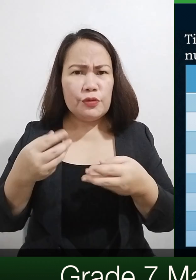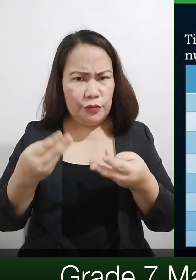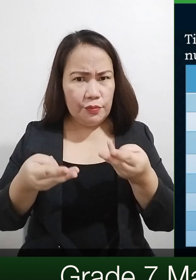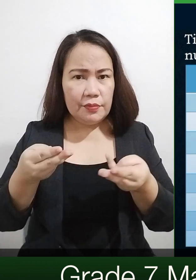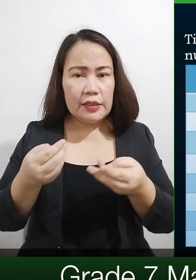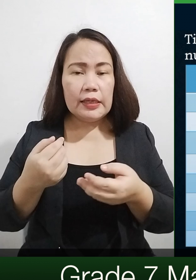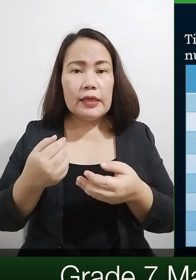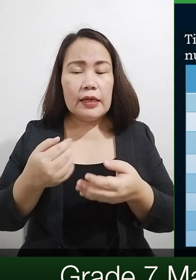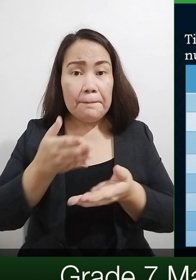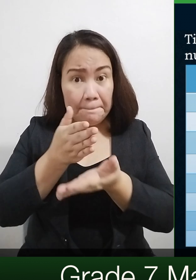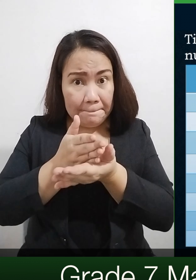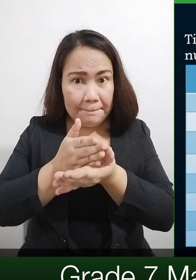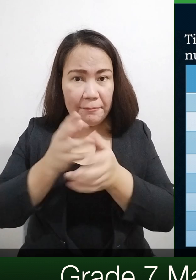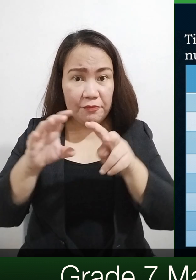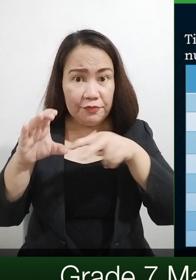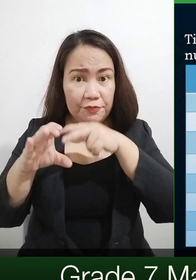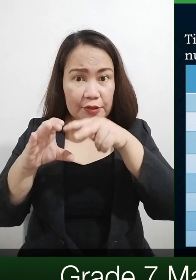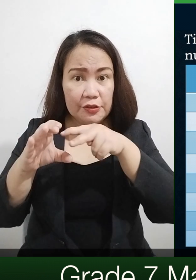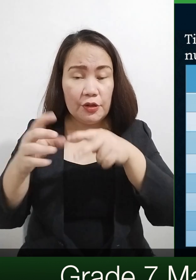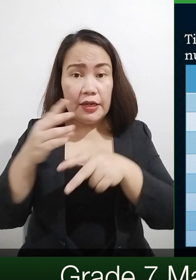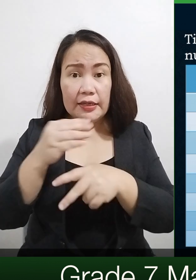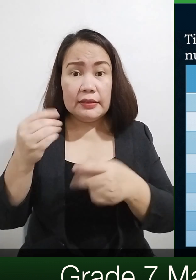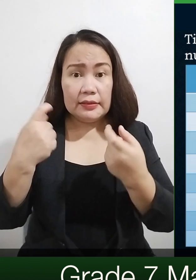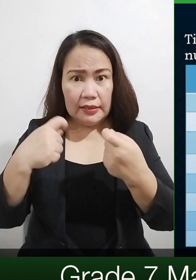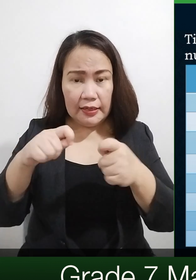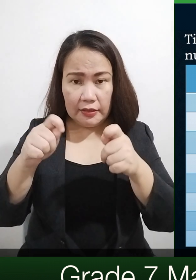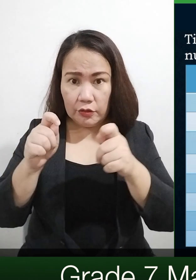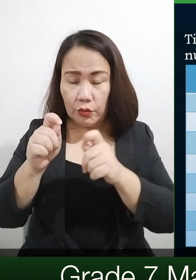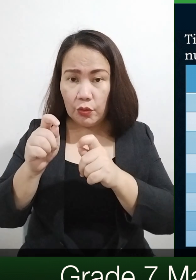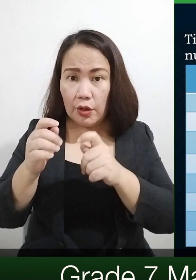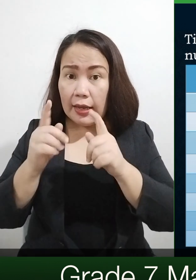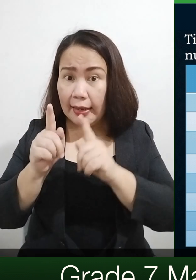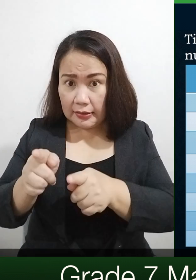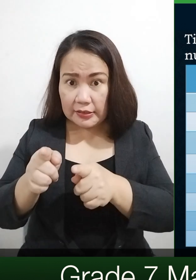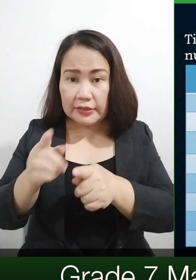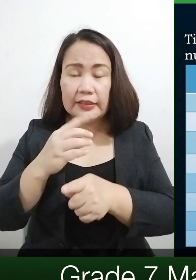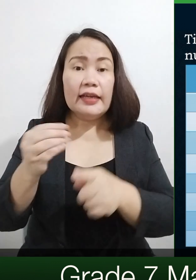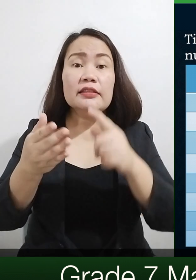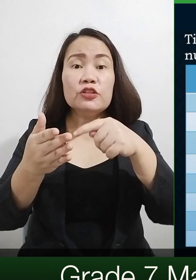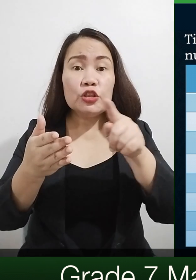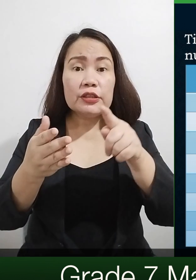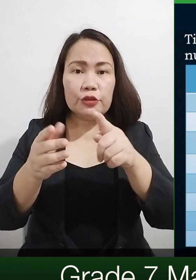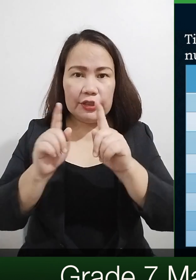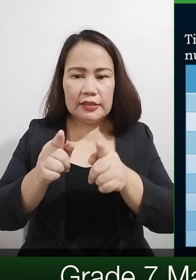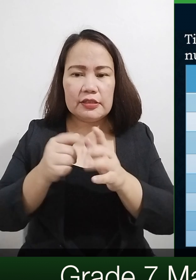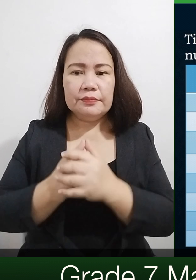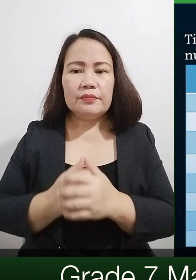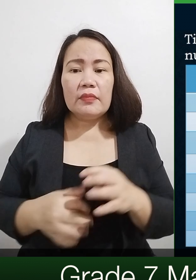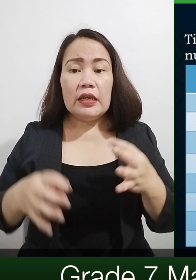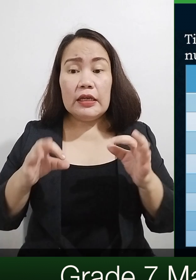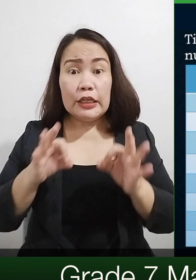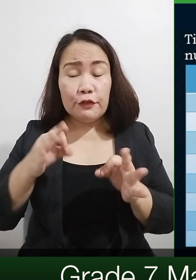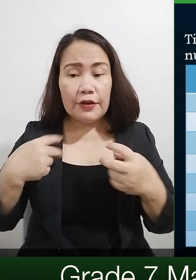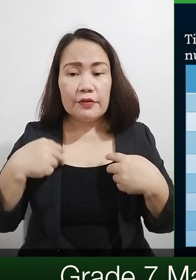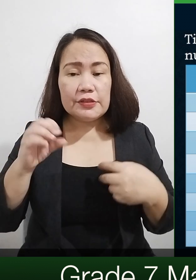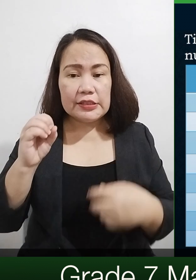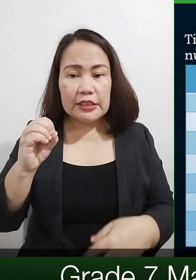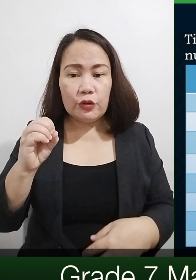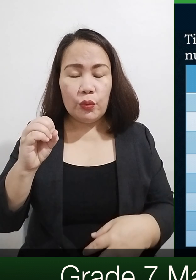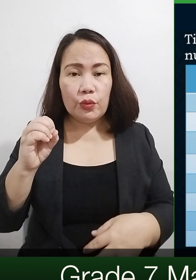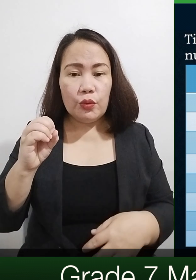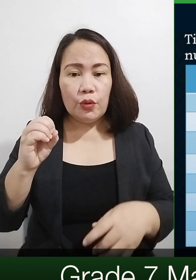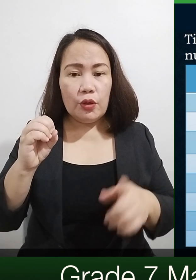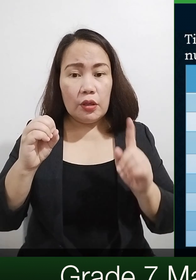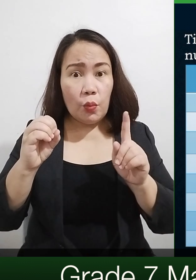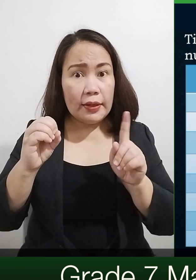try to answer and then check your answer. Okay? So, if I have 0, so 0 is